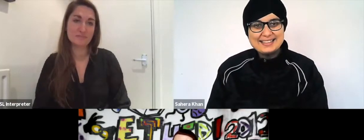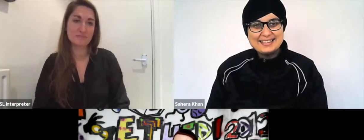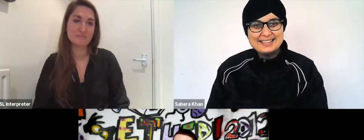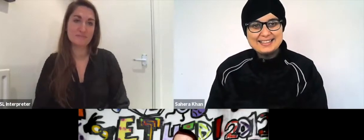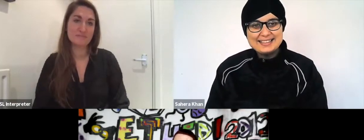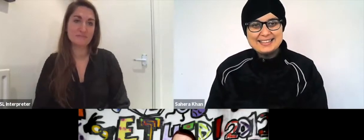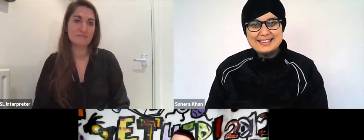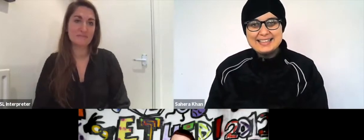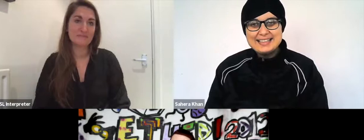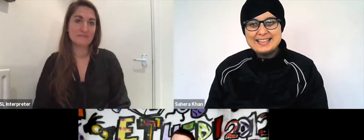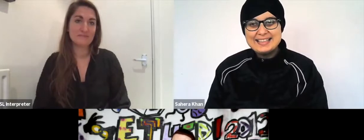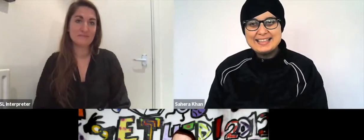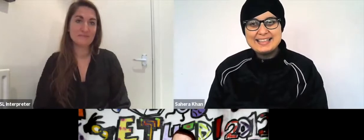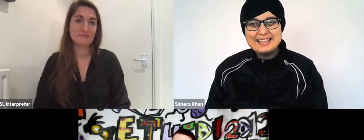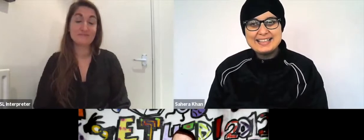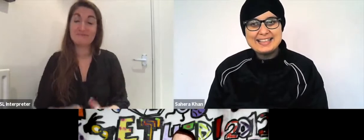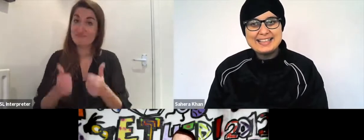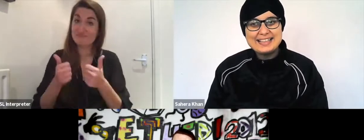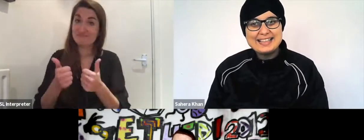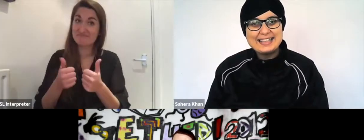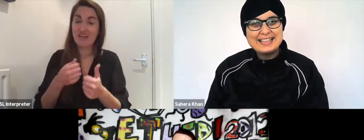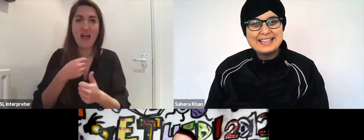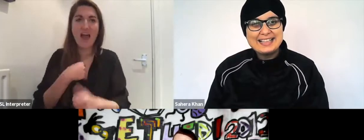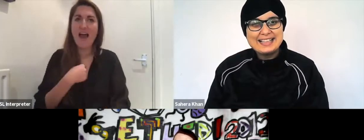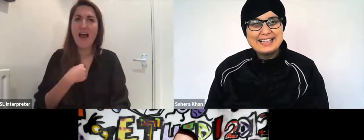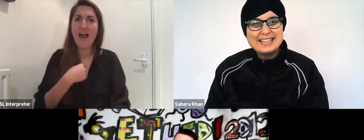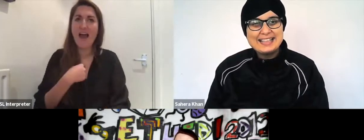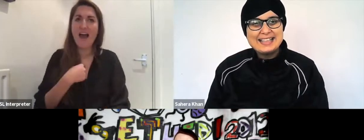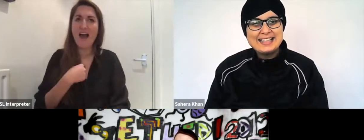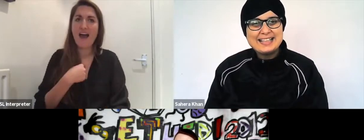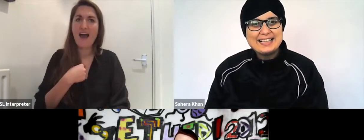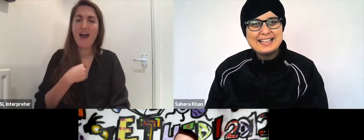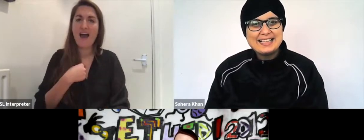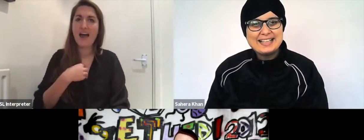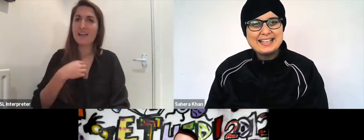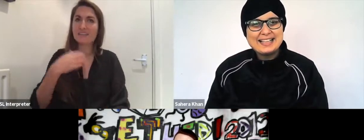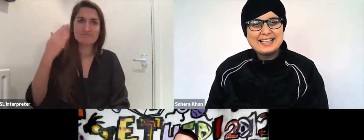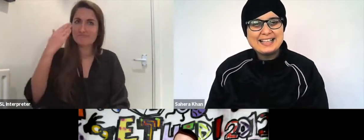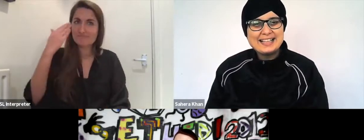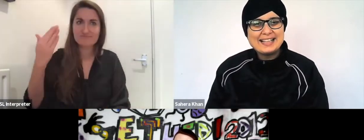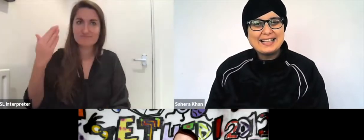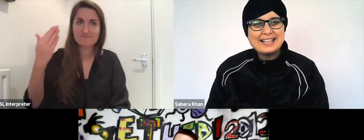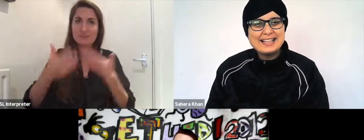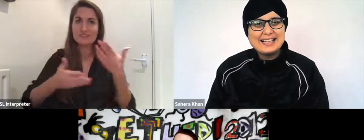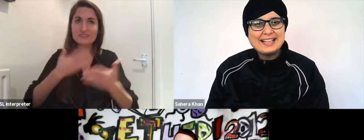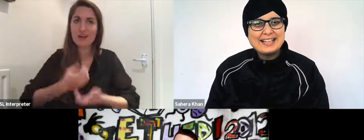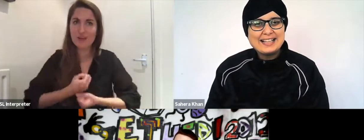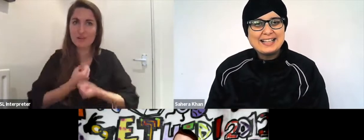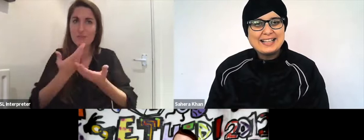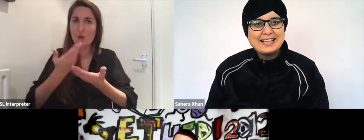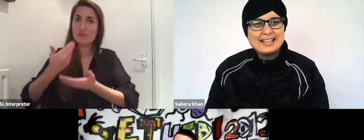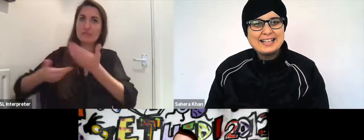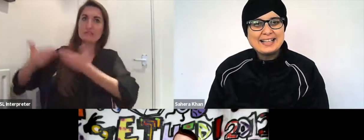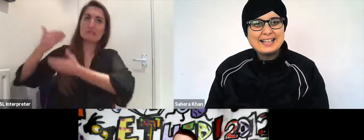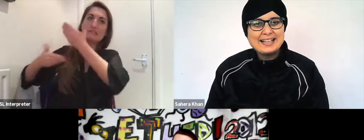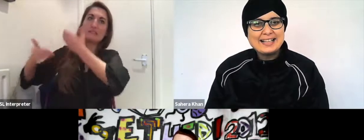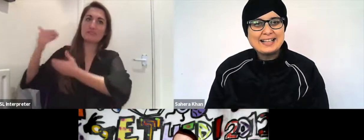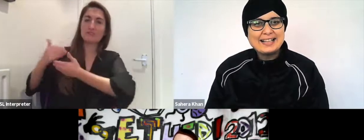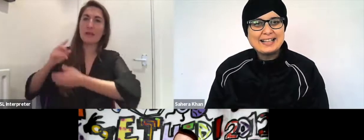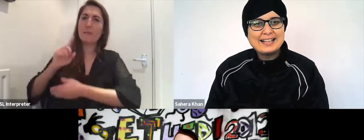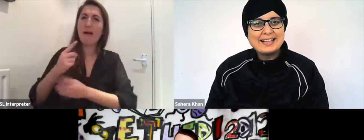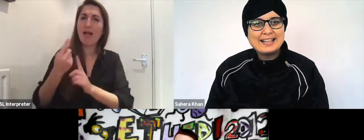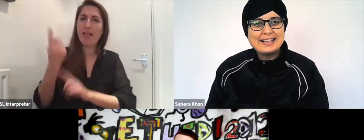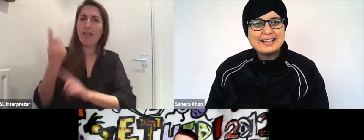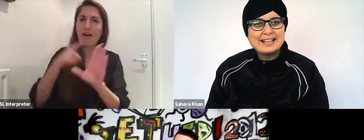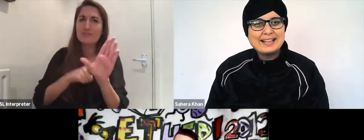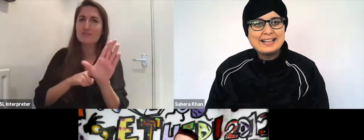well. I didn't know all about the history of sign poetry till our film festival last year, and